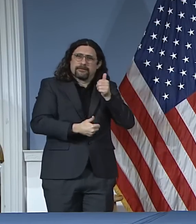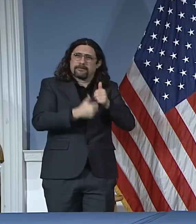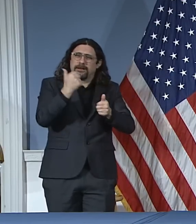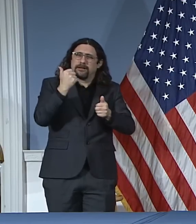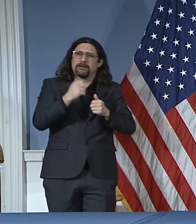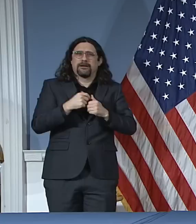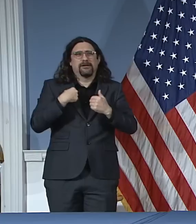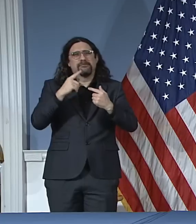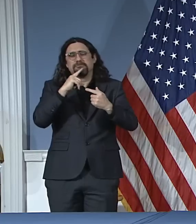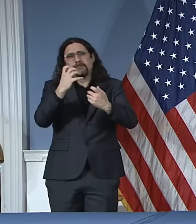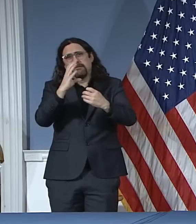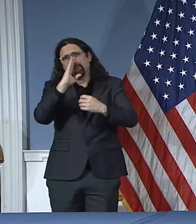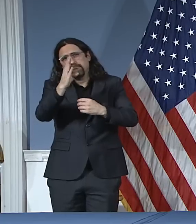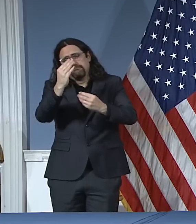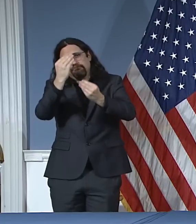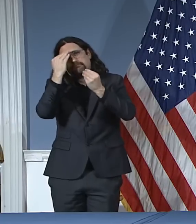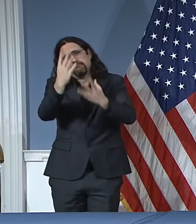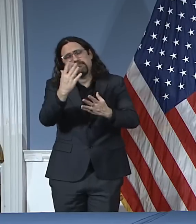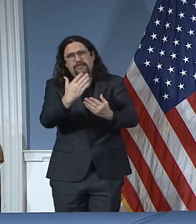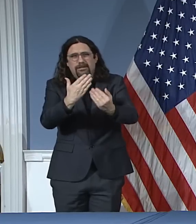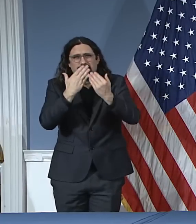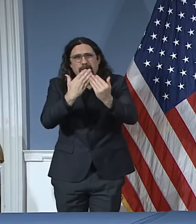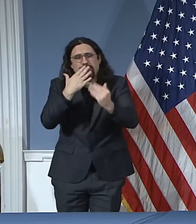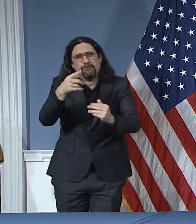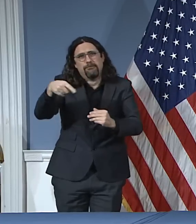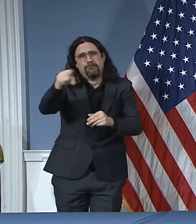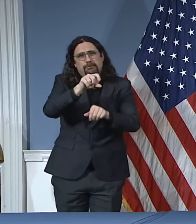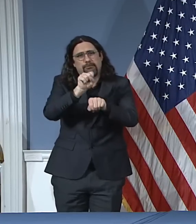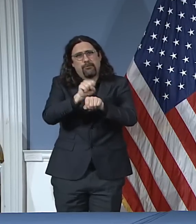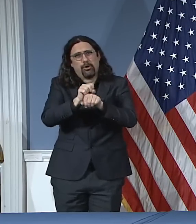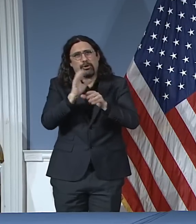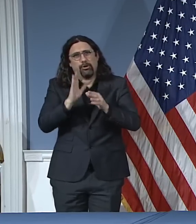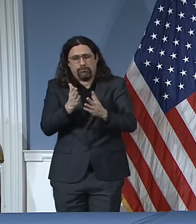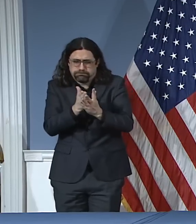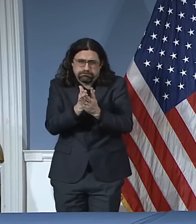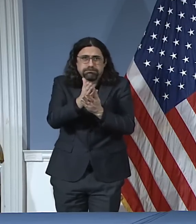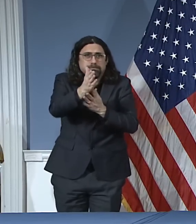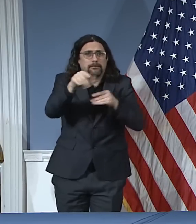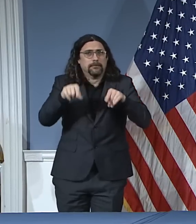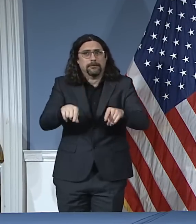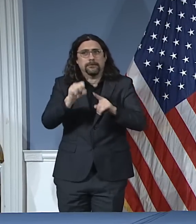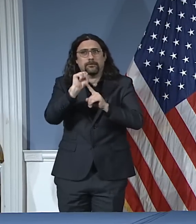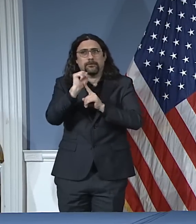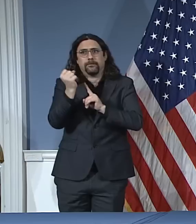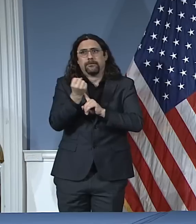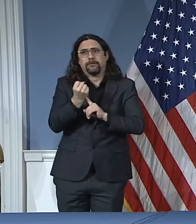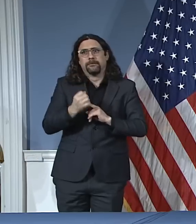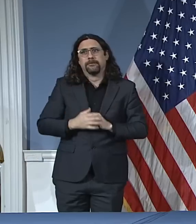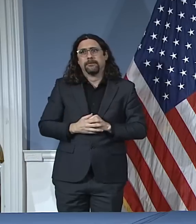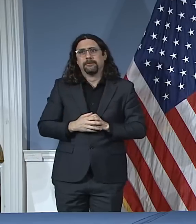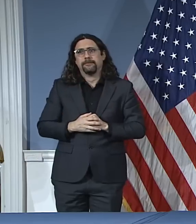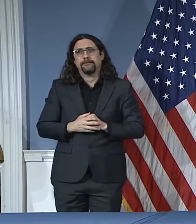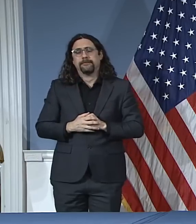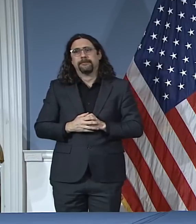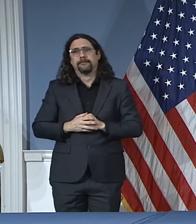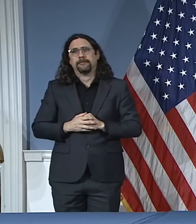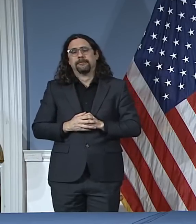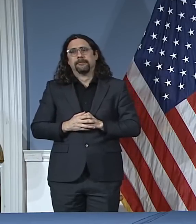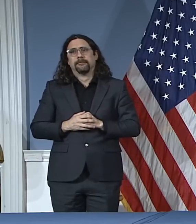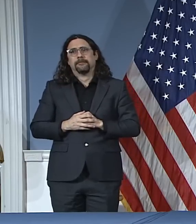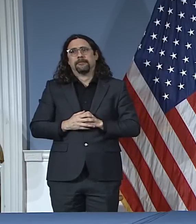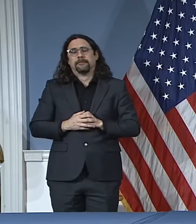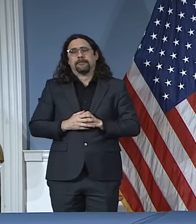to note, and I want to ask everyone, if you see, this is a time, I say it a lot,